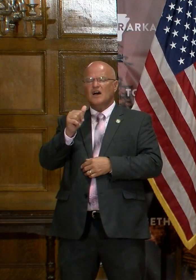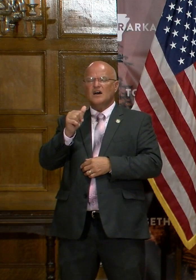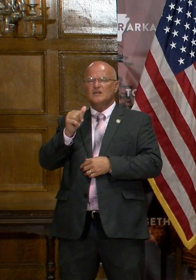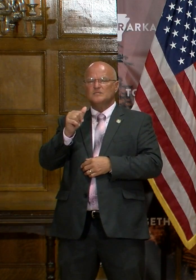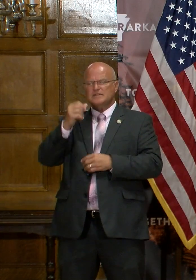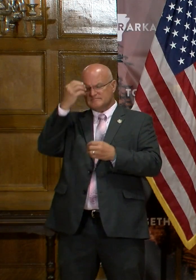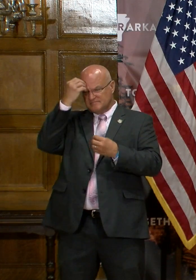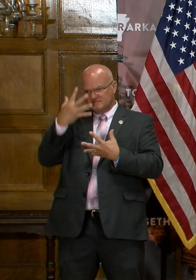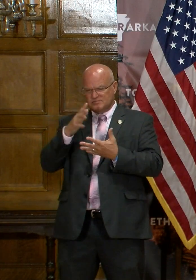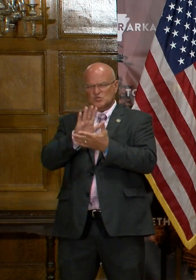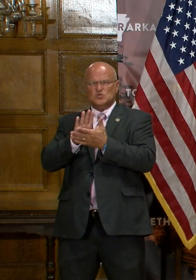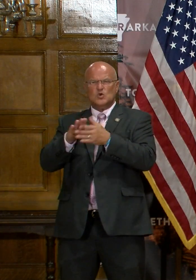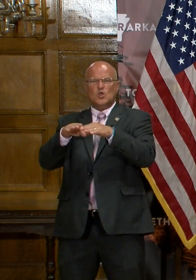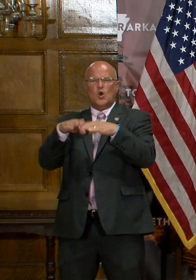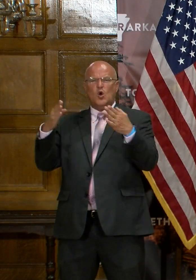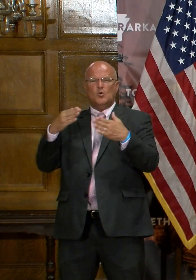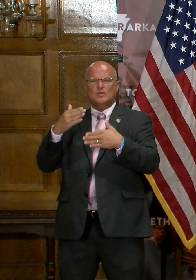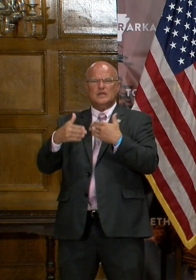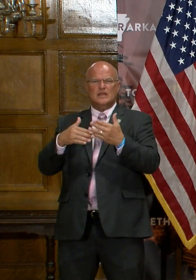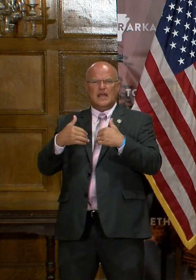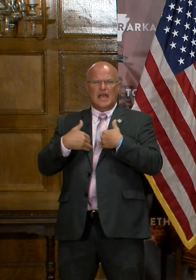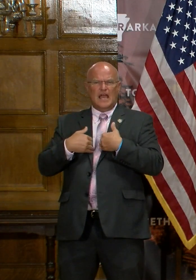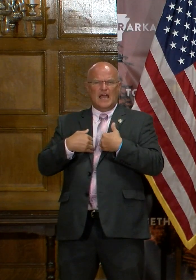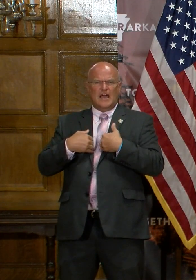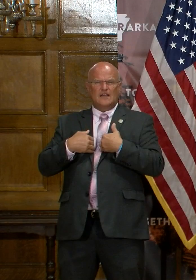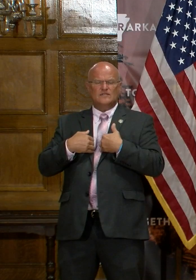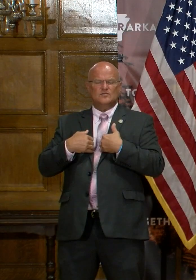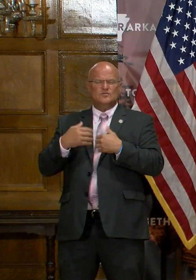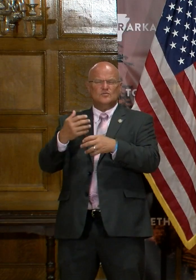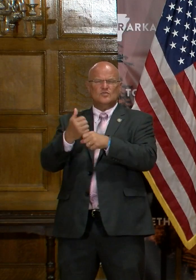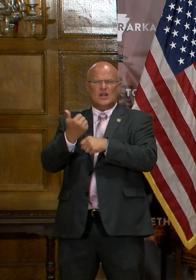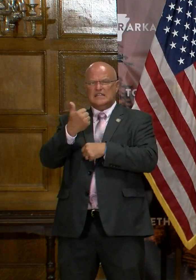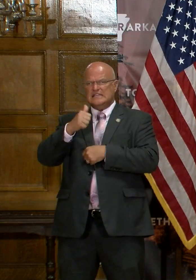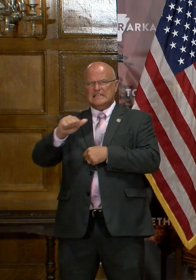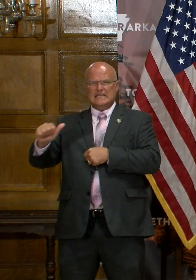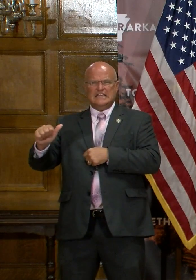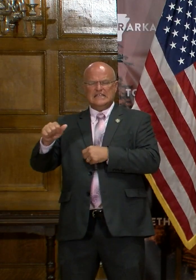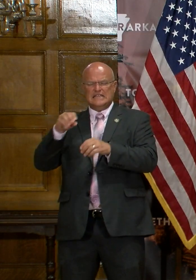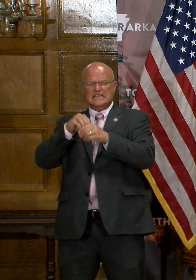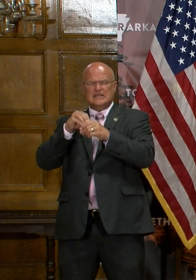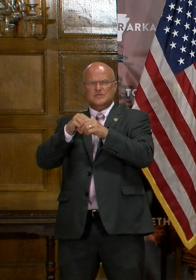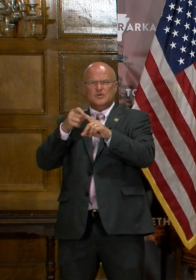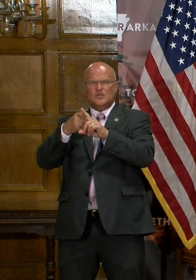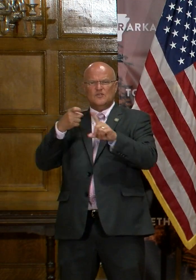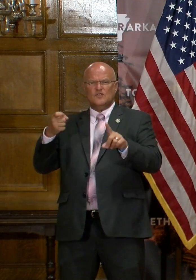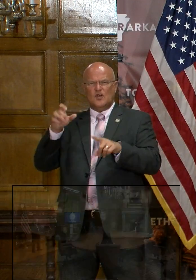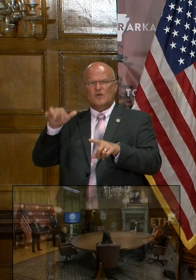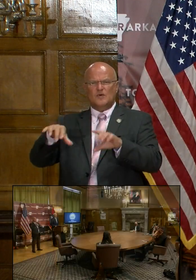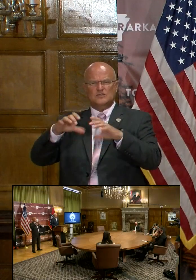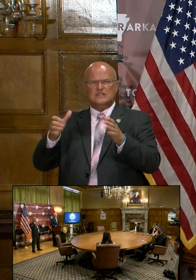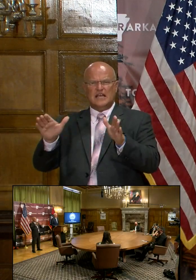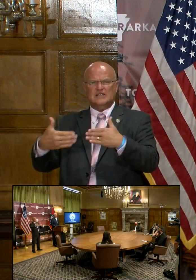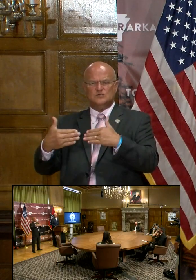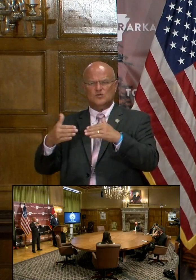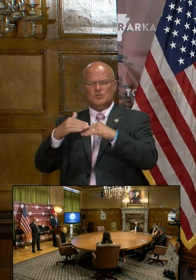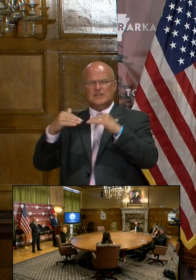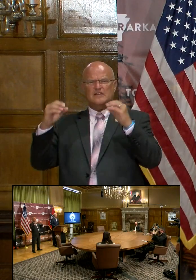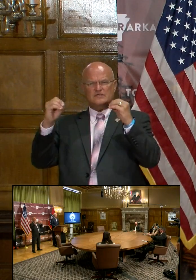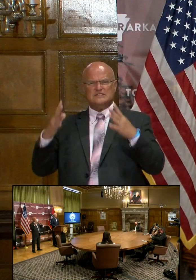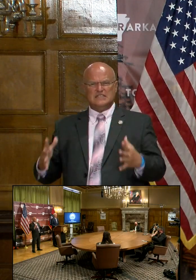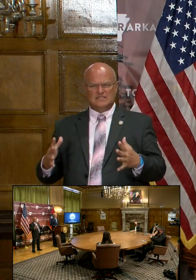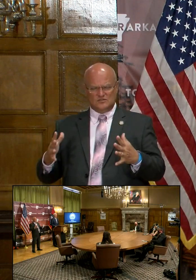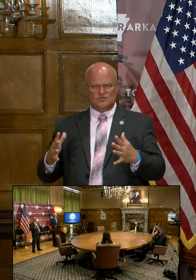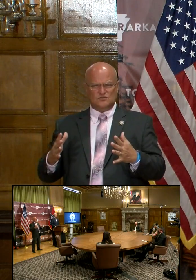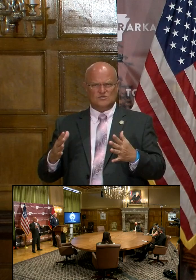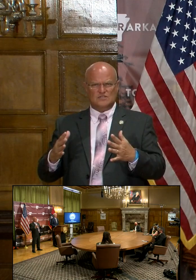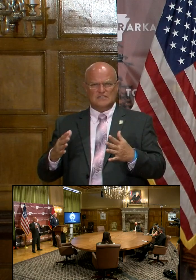to school opening procedures of that nature. Have you solicited any input from those classroom level teachers when it comes